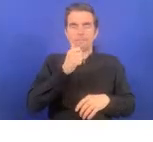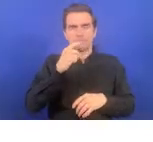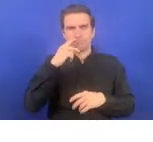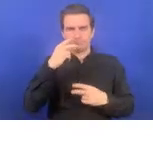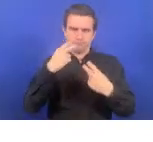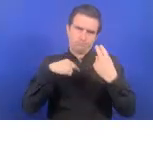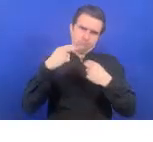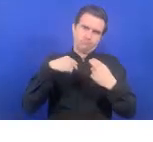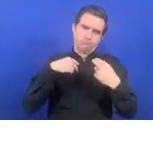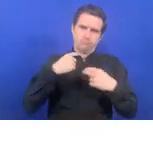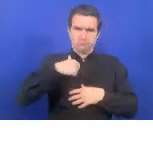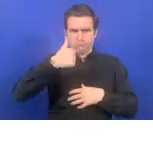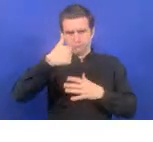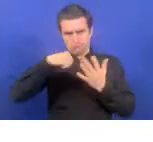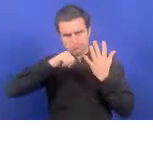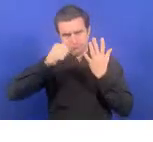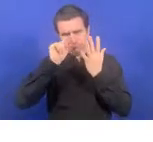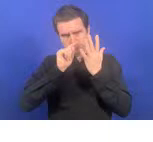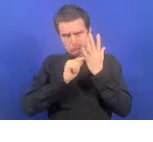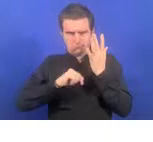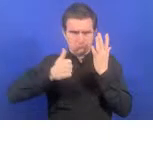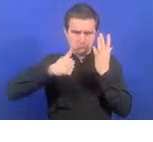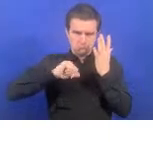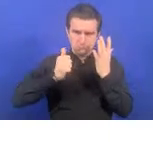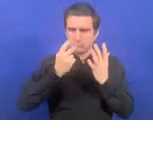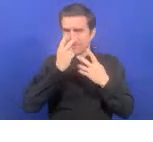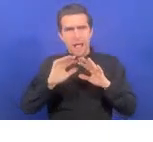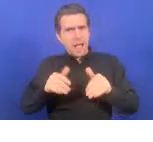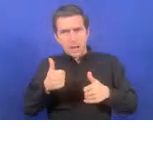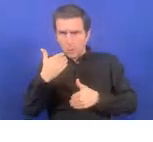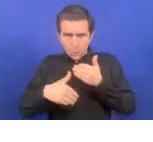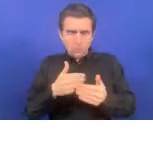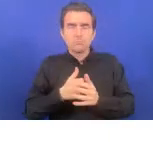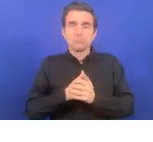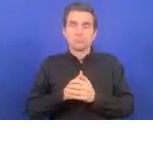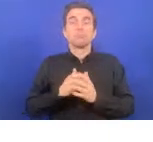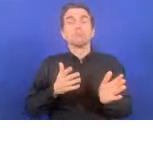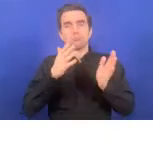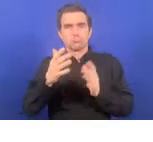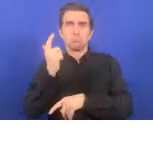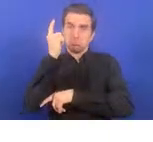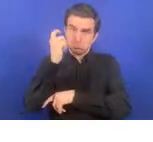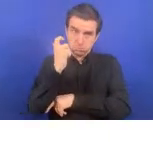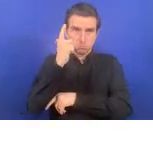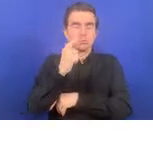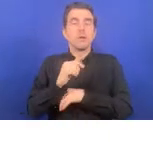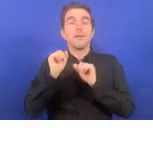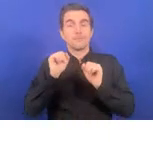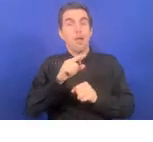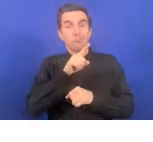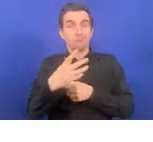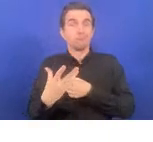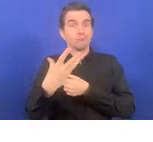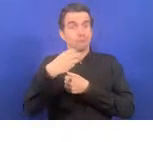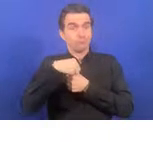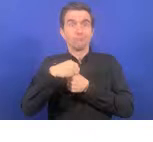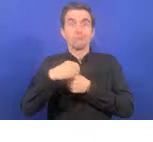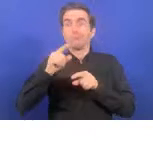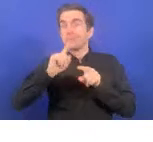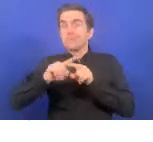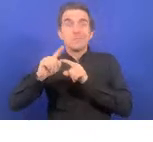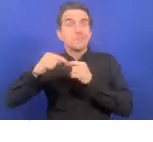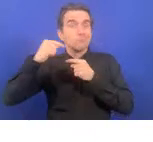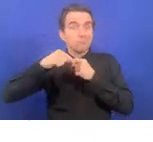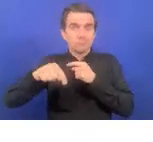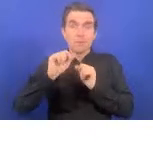event for the private sector. And finally, contact UN Tourism if you're interested in working on this in more depth. You have the email